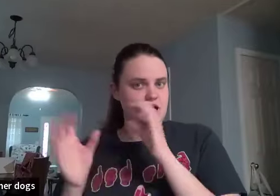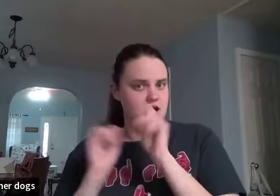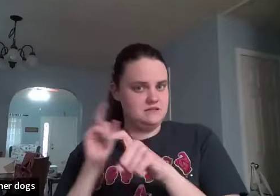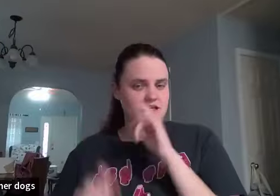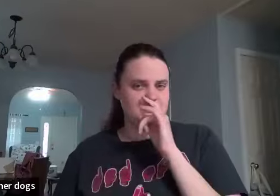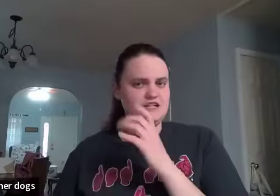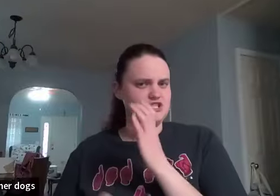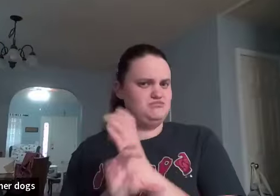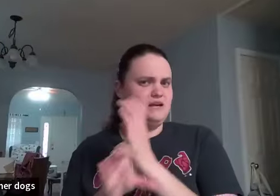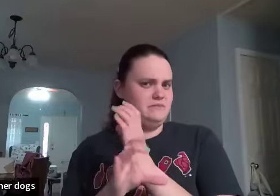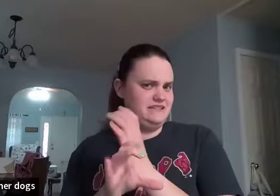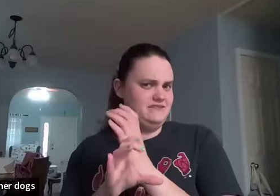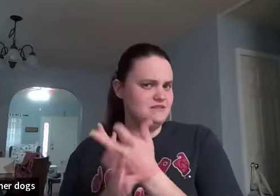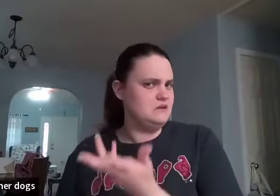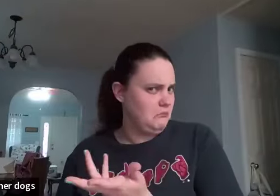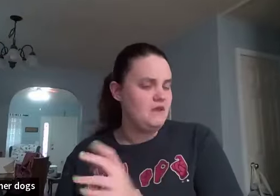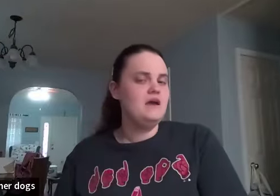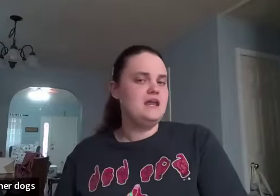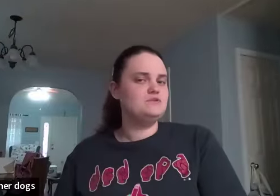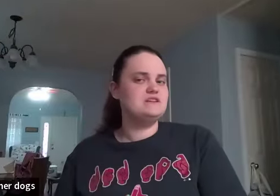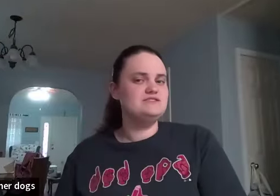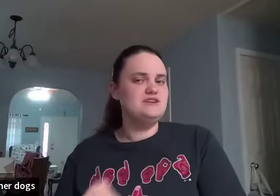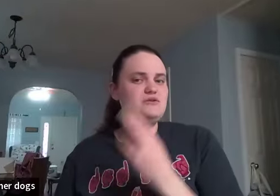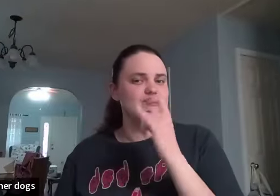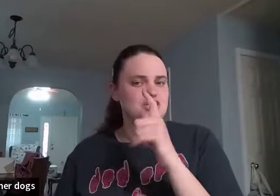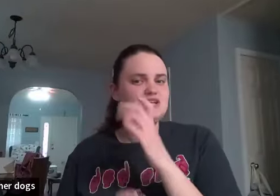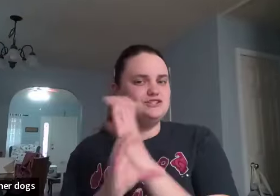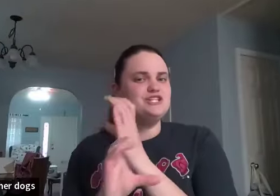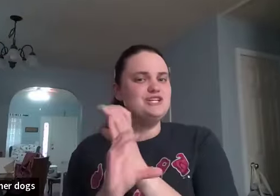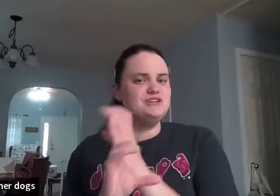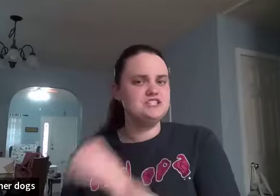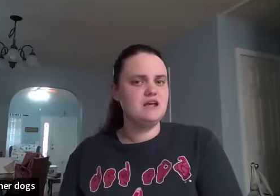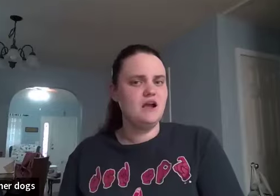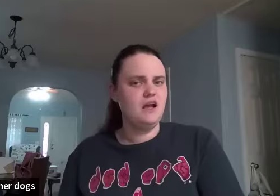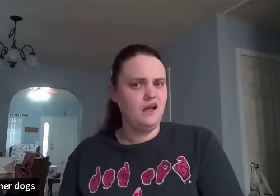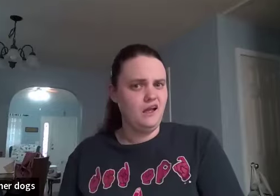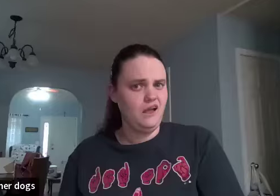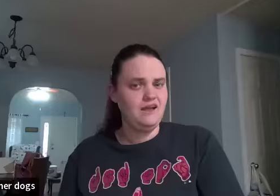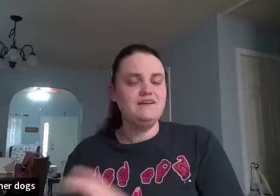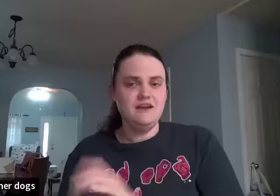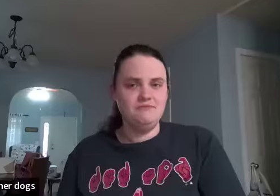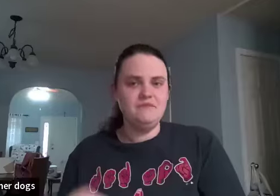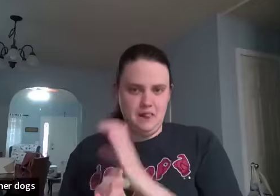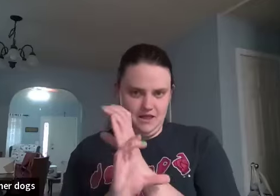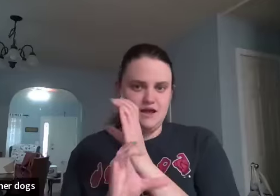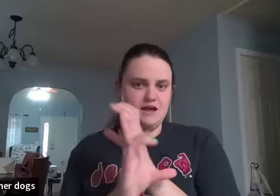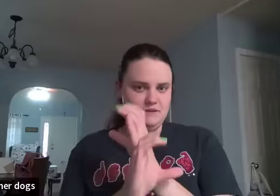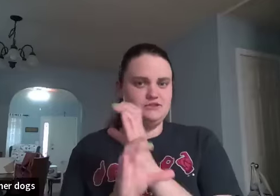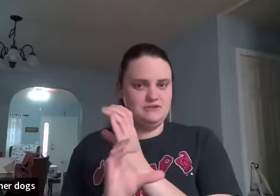we had to ask the kid because they just randomly did this, and we're like, and it was because no, it's chill, chill. And she's like, yeah, a lot of people do